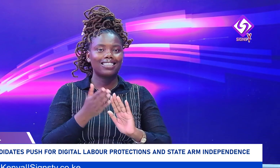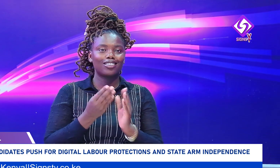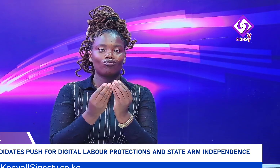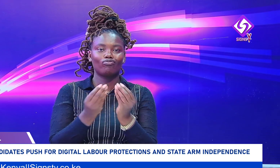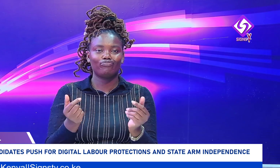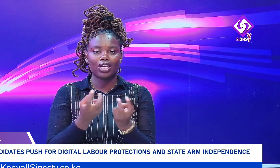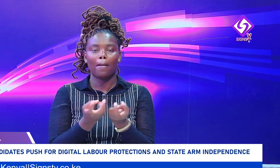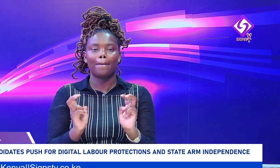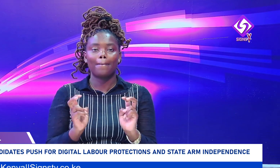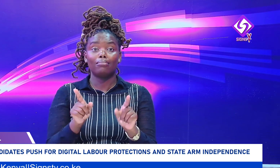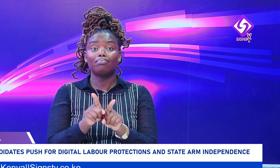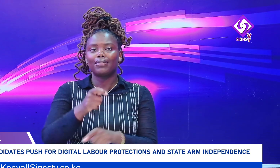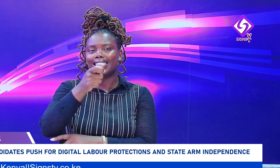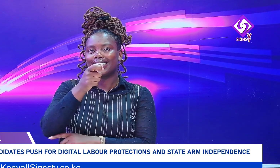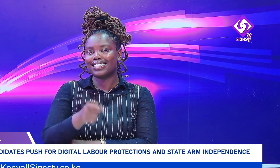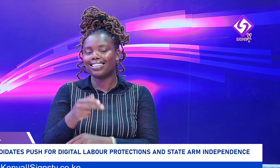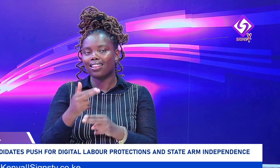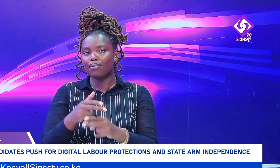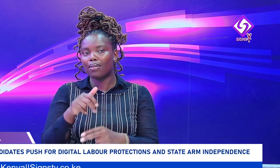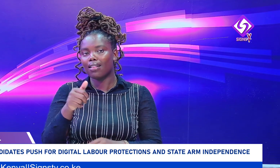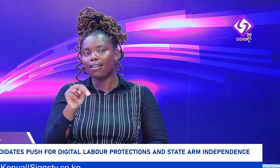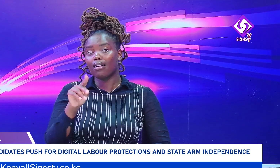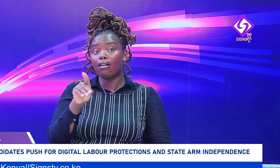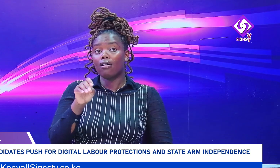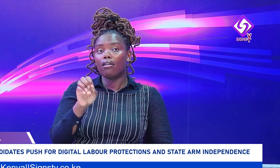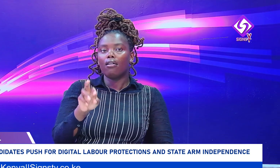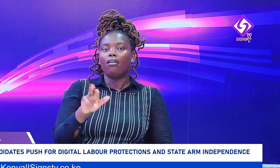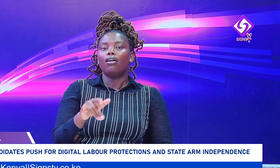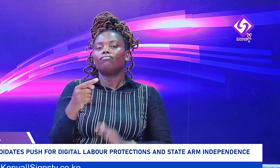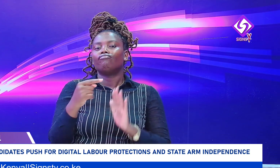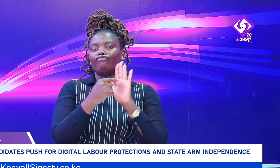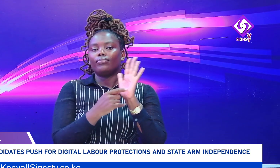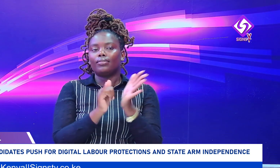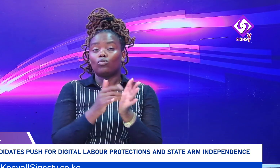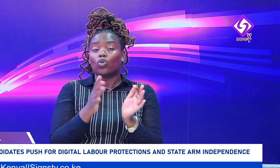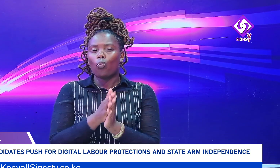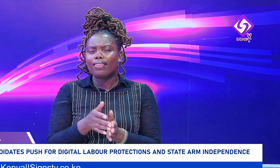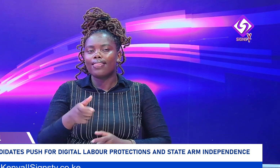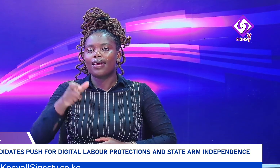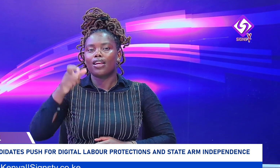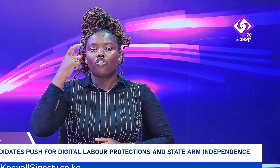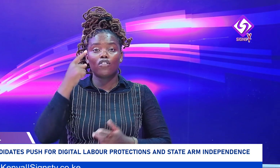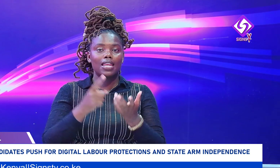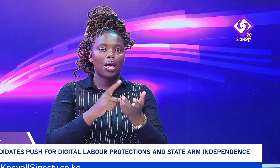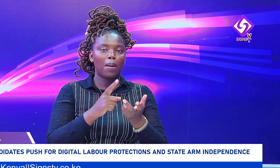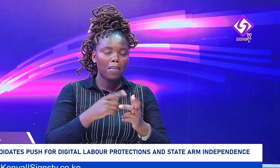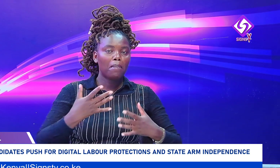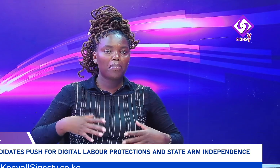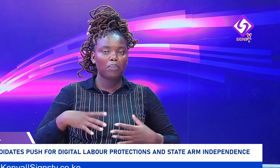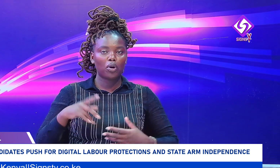Addressing the panel, Justice Nderi highlighted that with an increasing number of Kenyans carving out livelihood in the